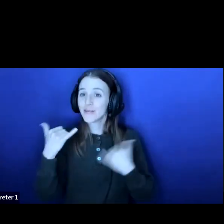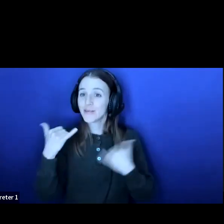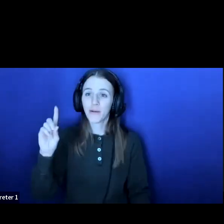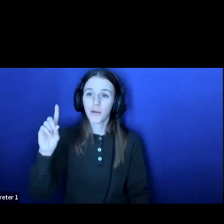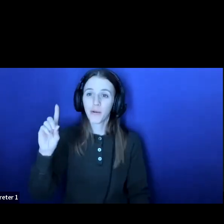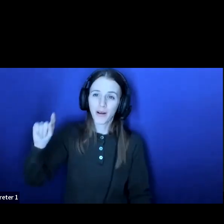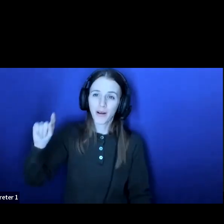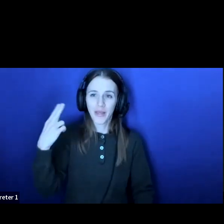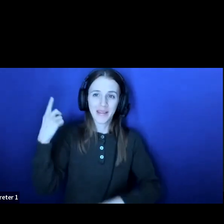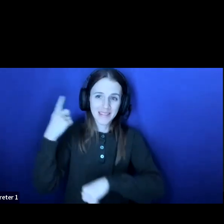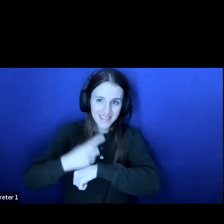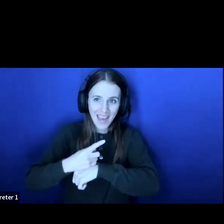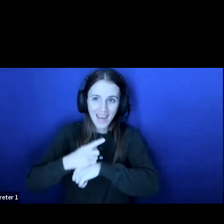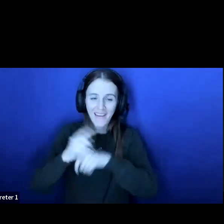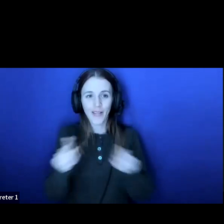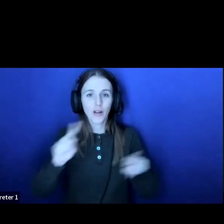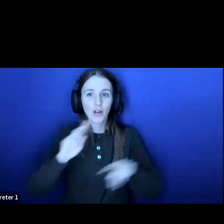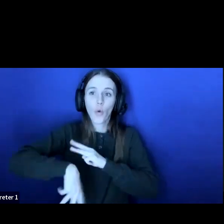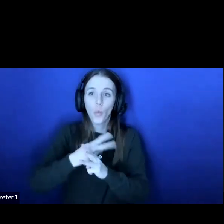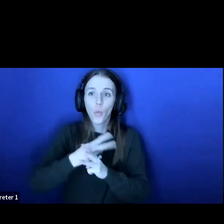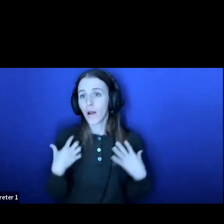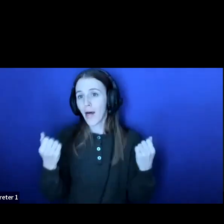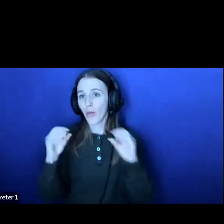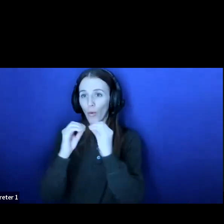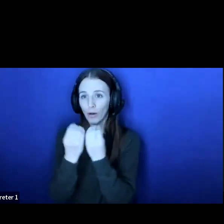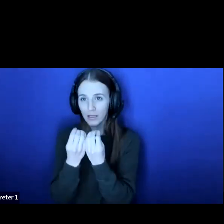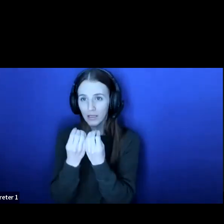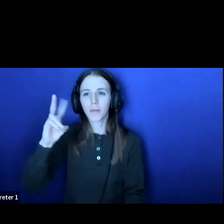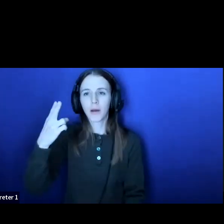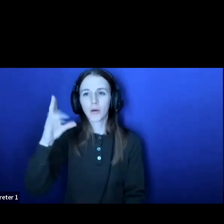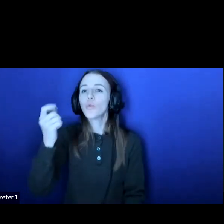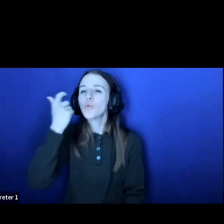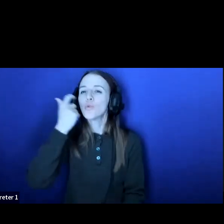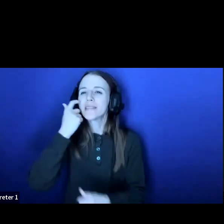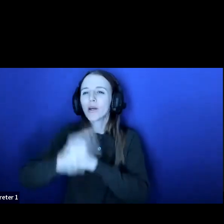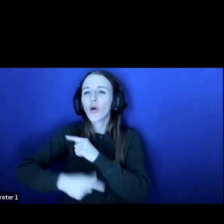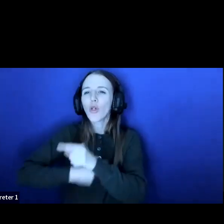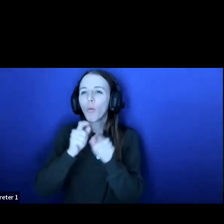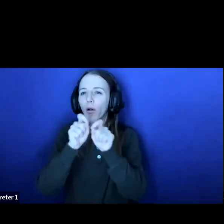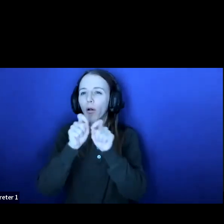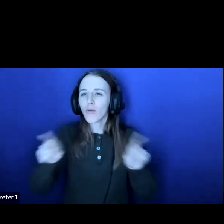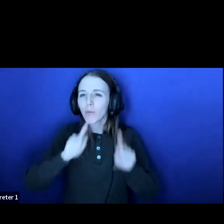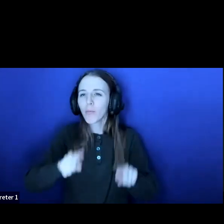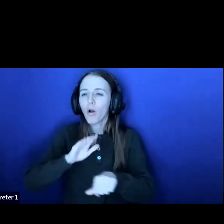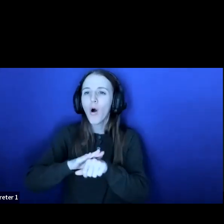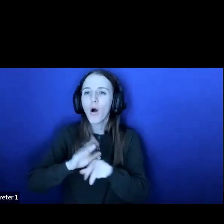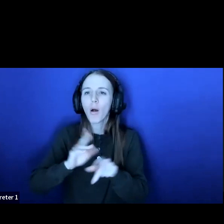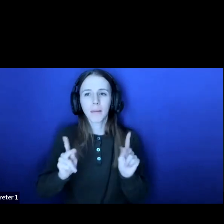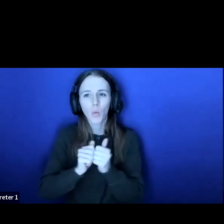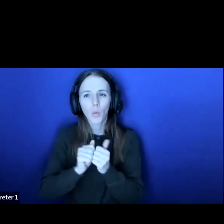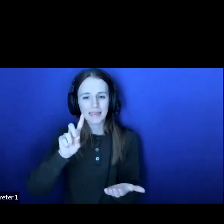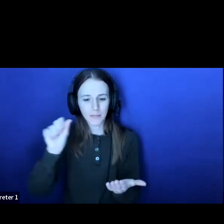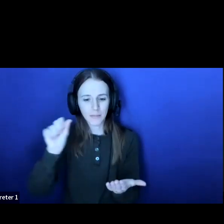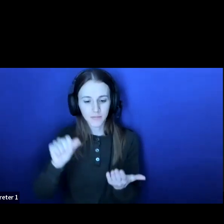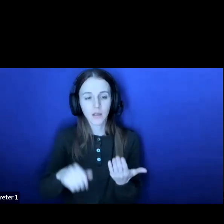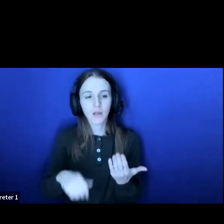the World Health Organization's most recent global report on health equity for persons with disability. And it states that 1.3